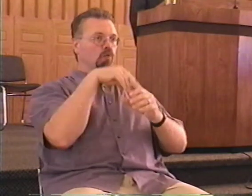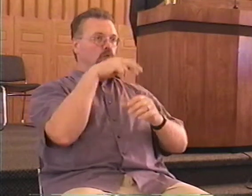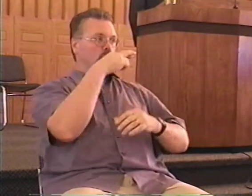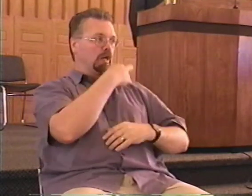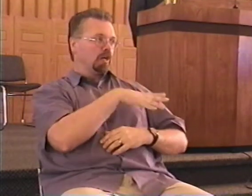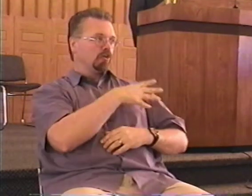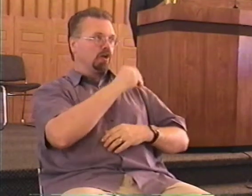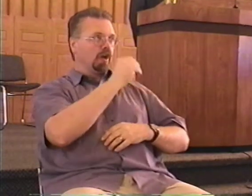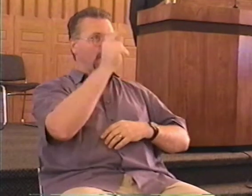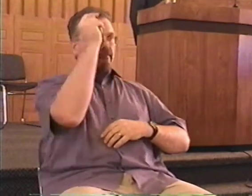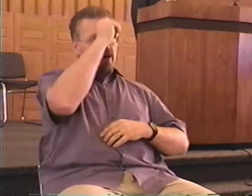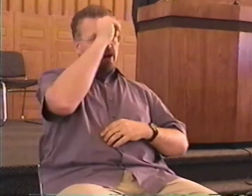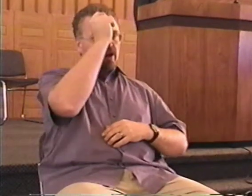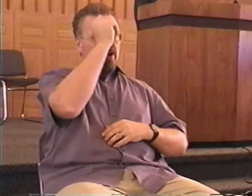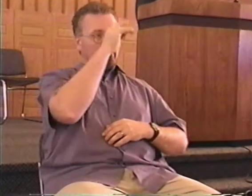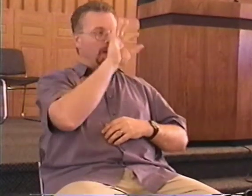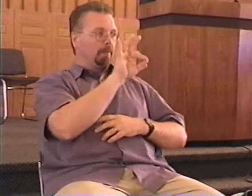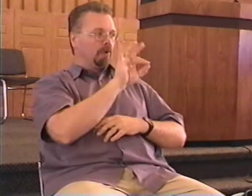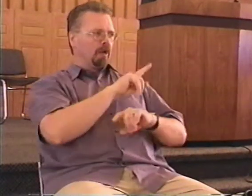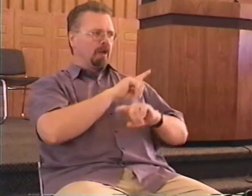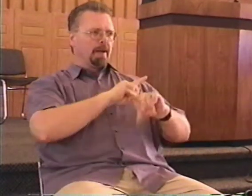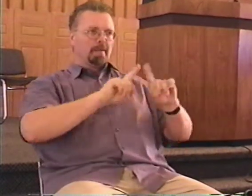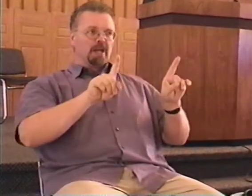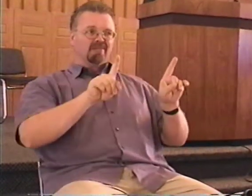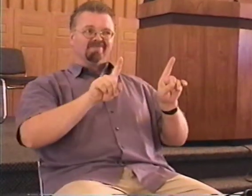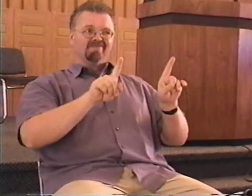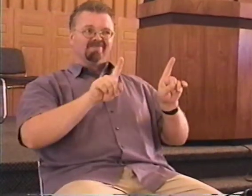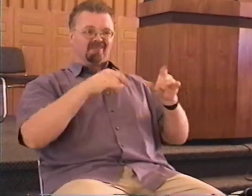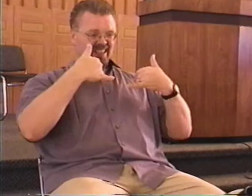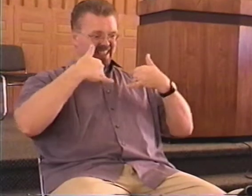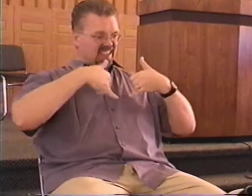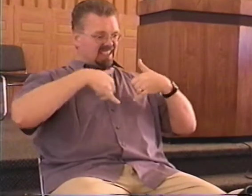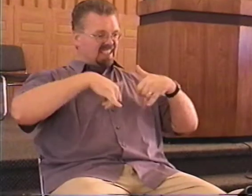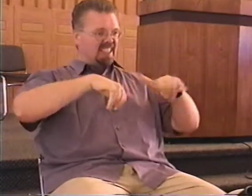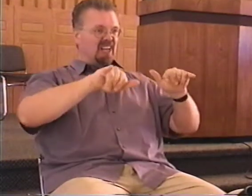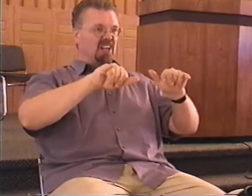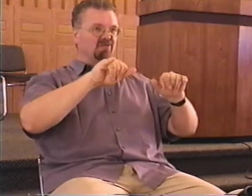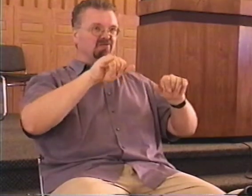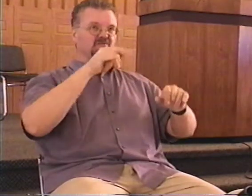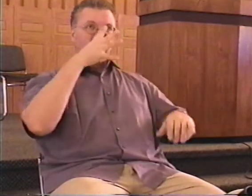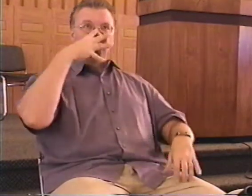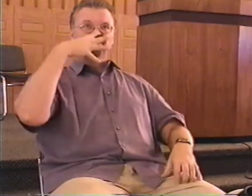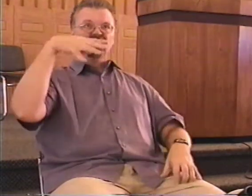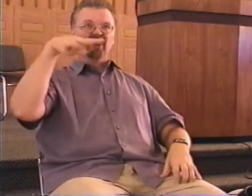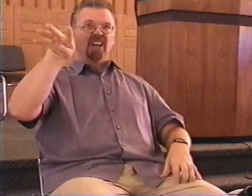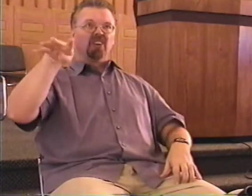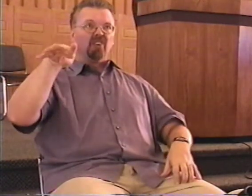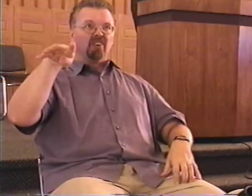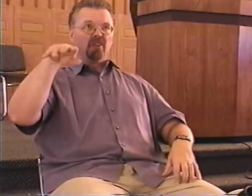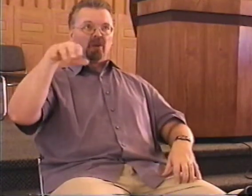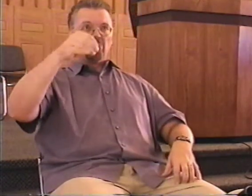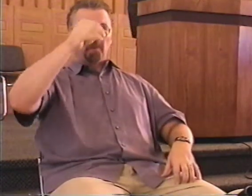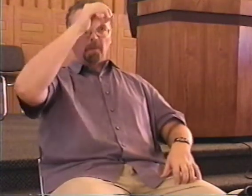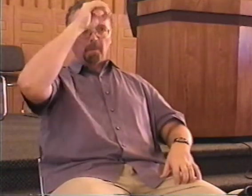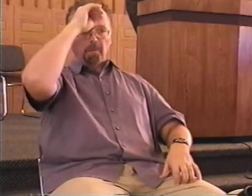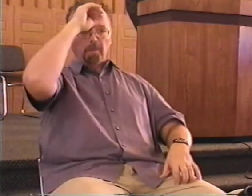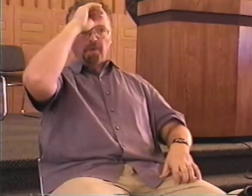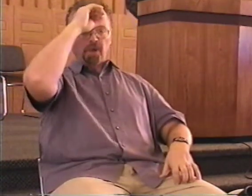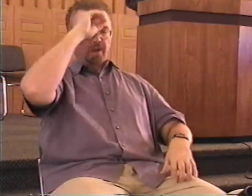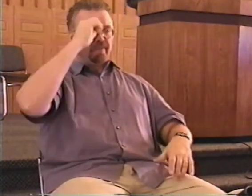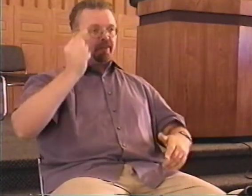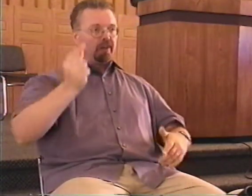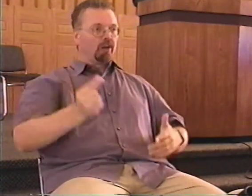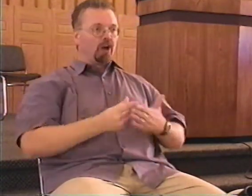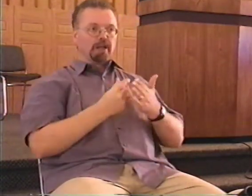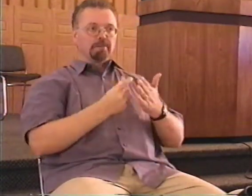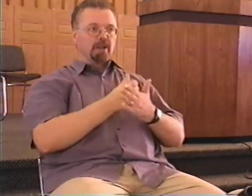etc., and yet ignorance of the gospel in any living